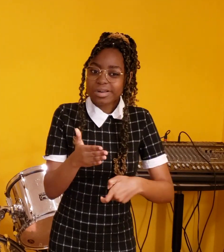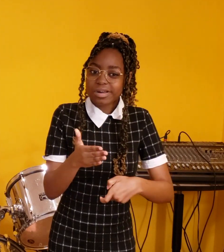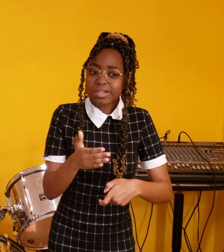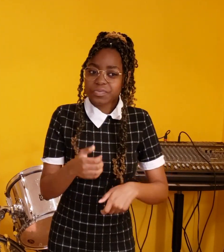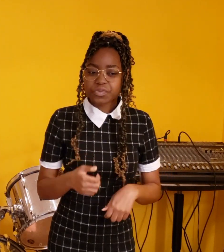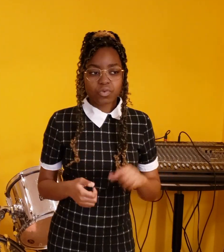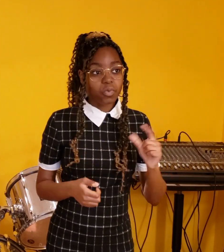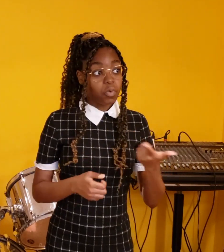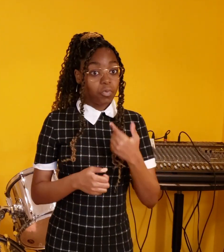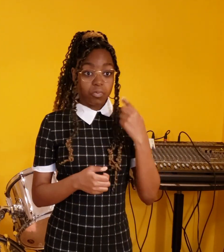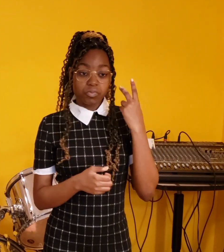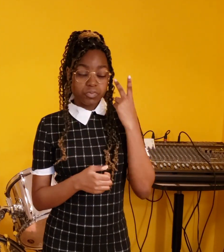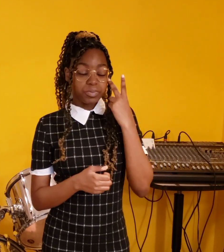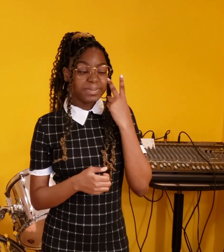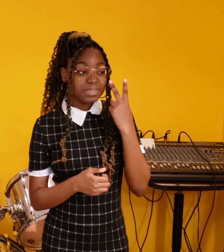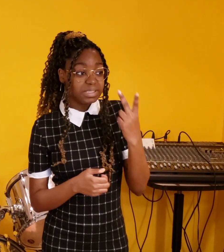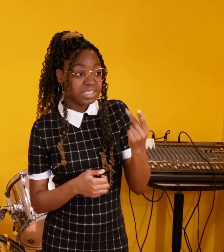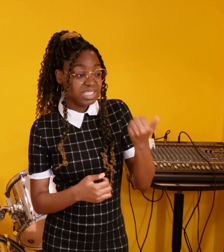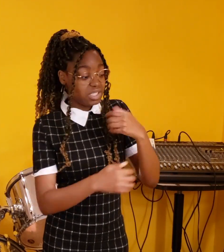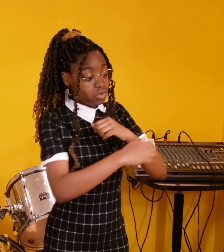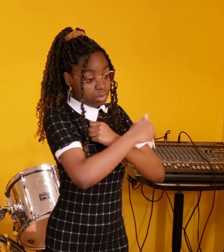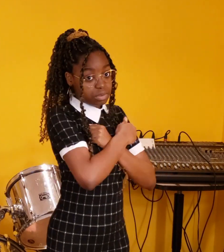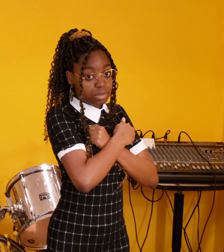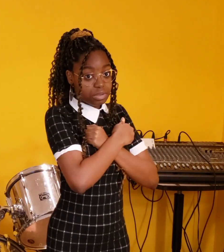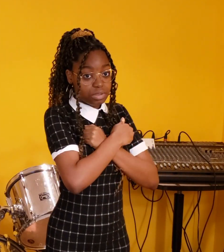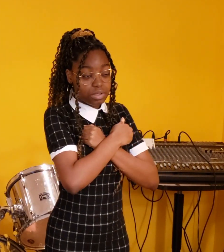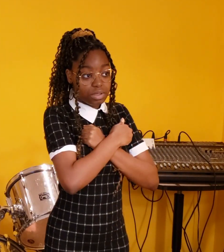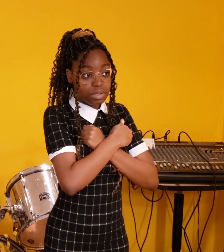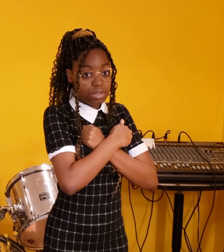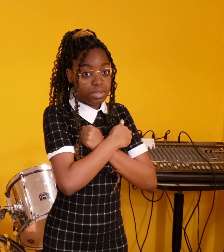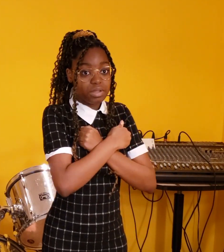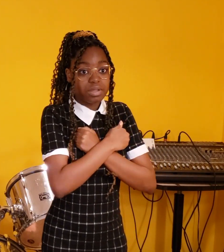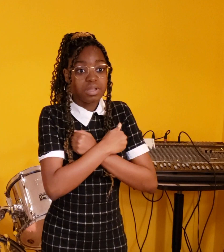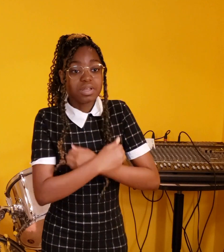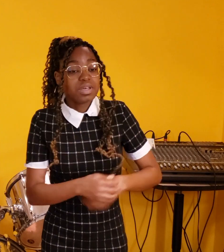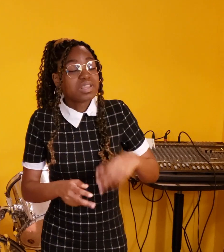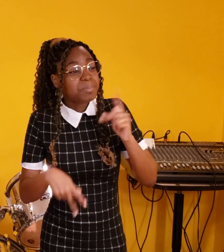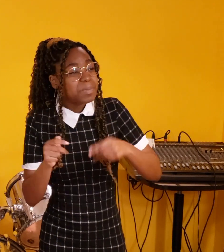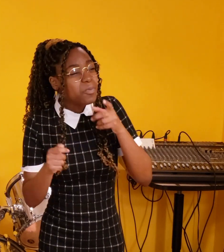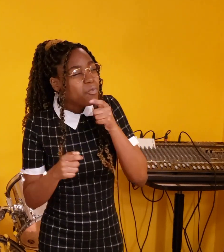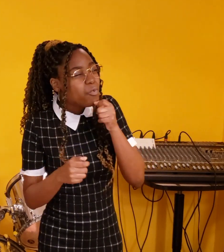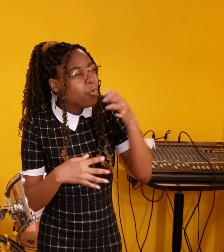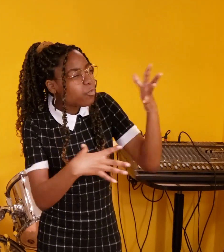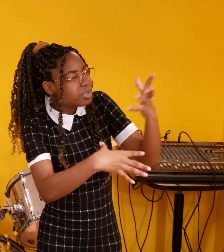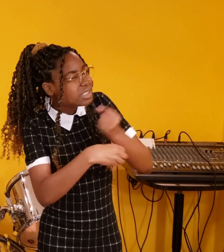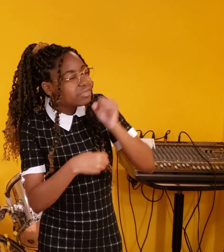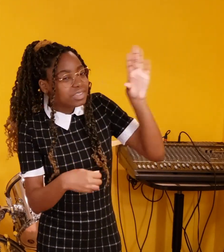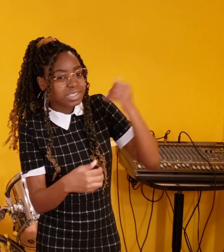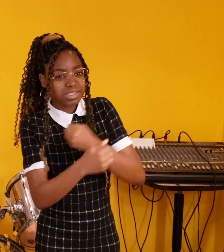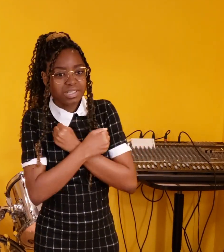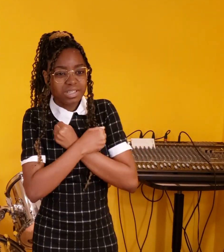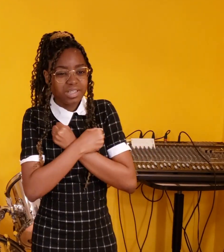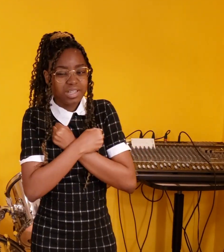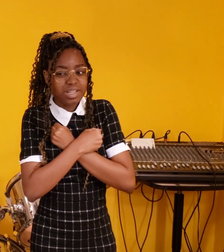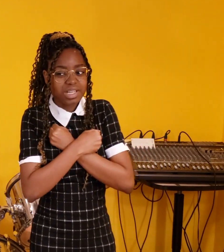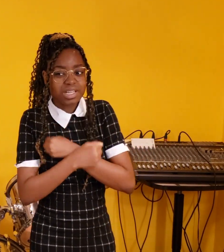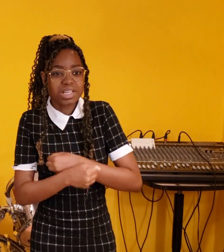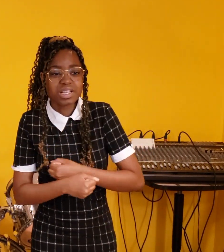see the conferee, you and I. We see the covenant. We also see the cost.